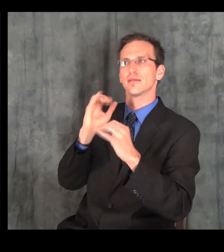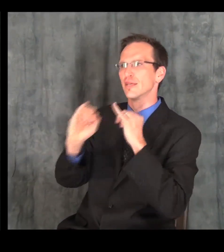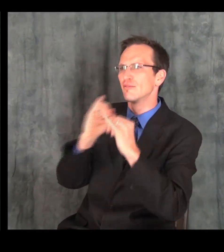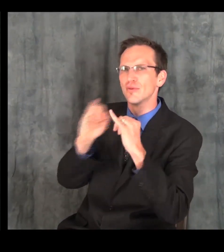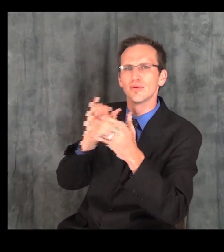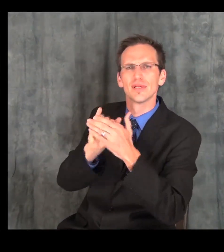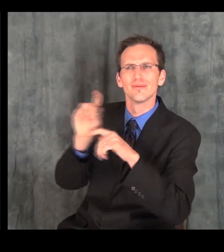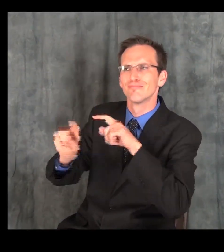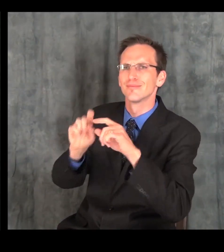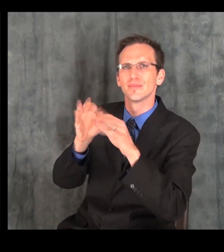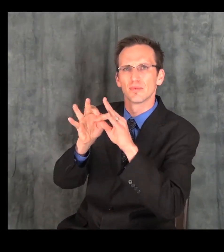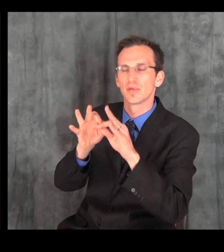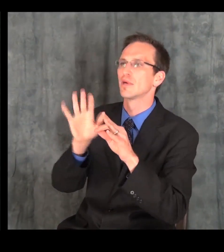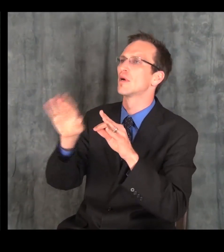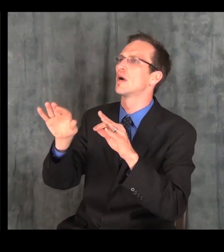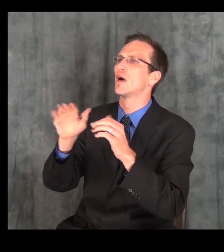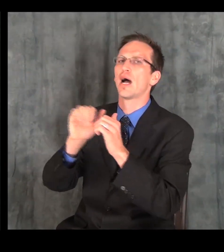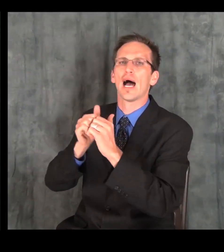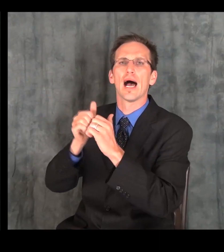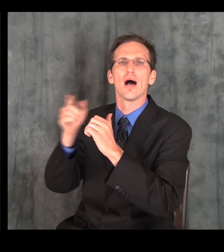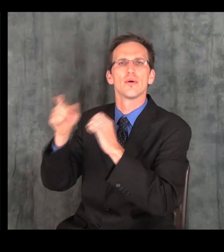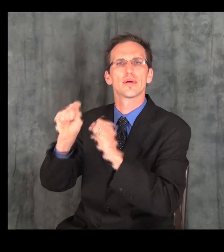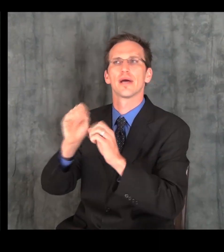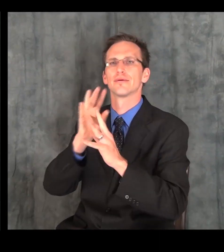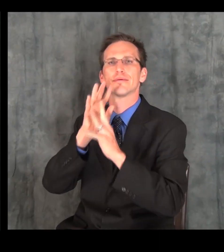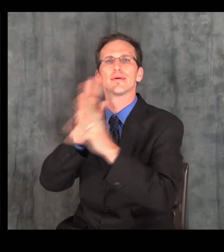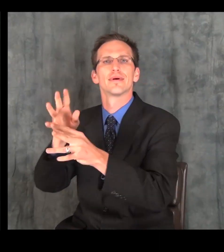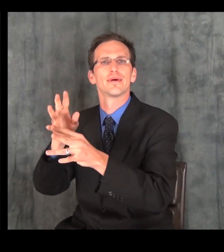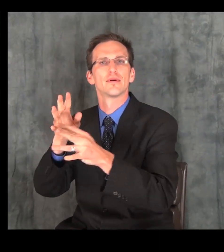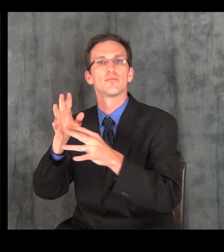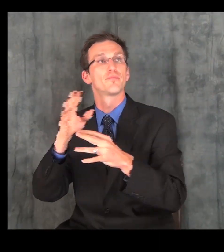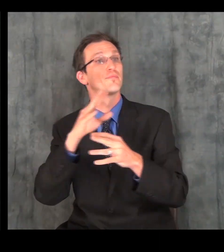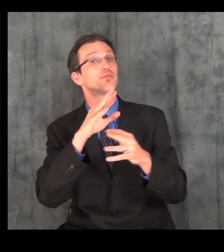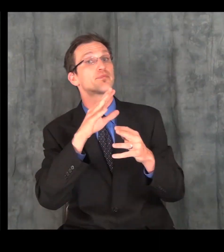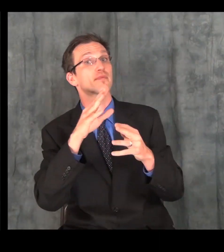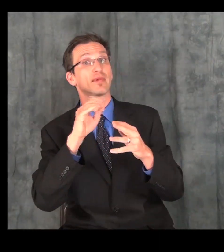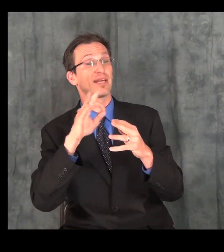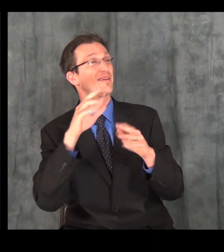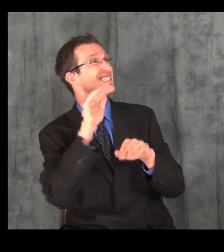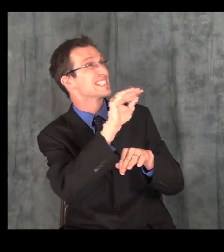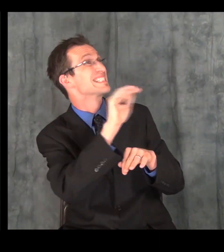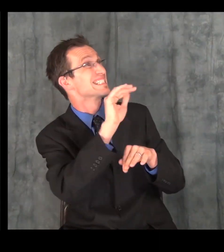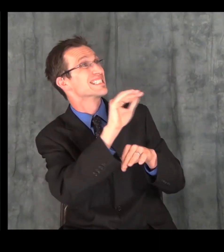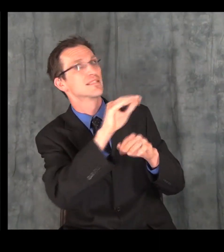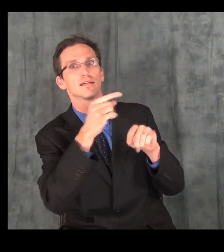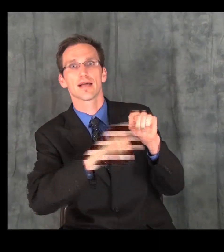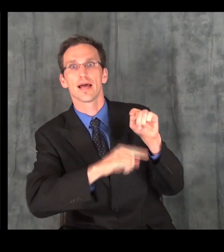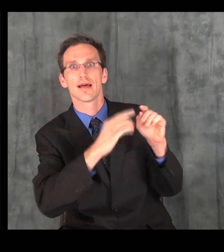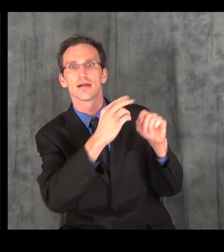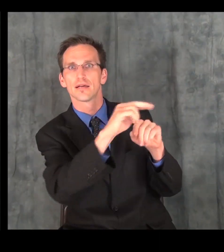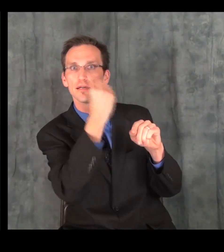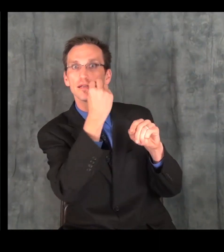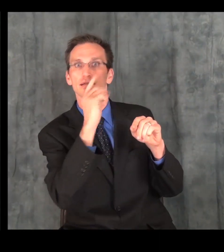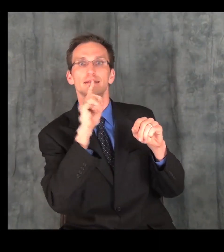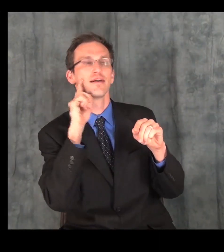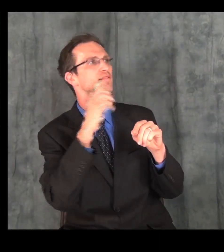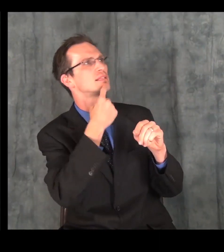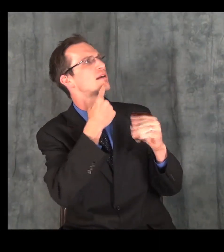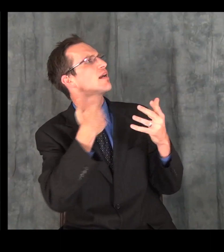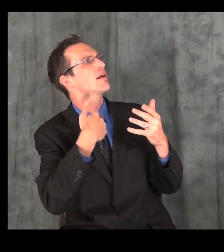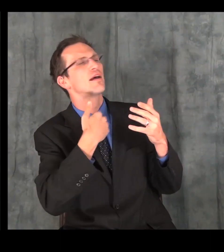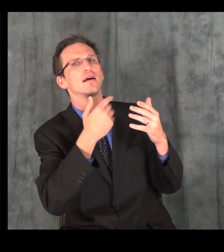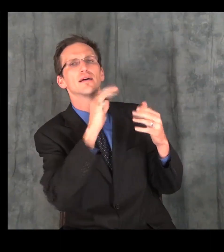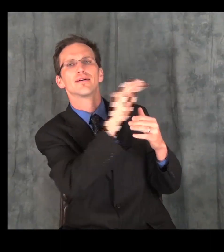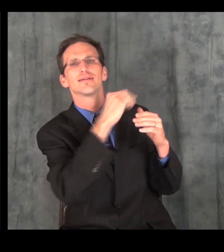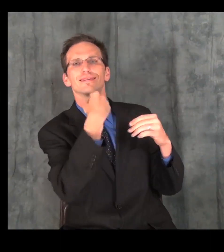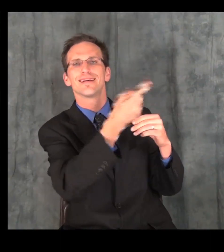said, "I'm having trouble reading, I need to clarify with the deaf witness, could the judge please indicate to him to turn to the screen," or